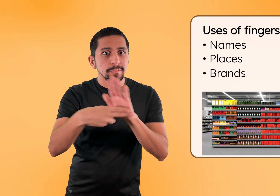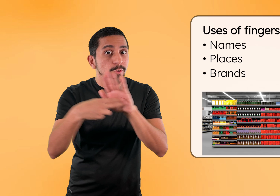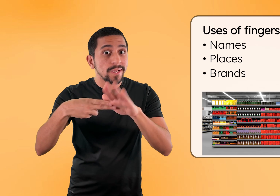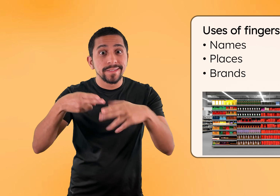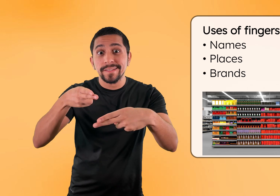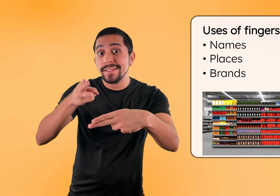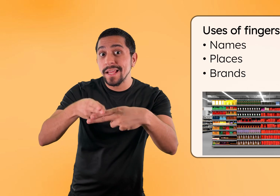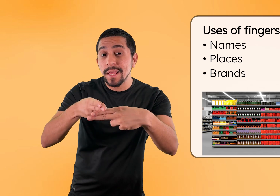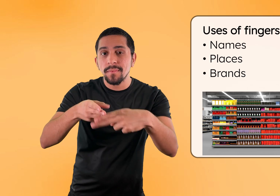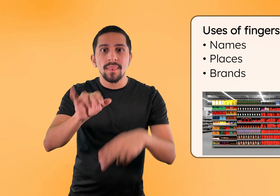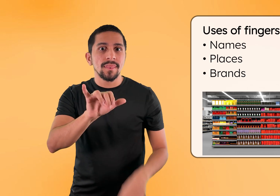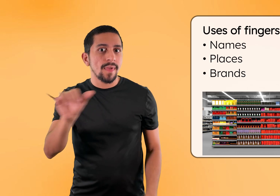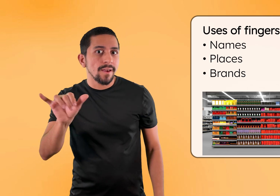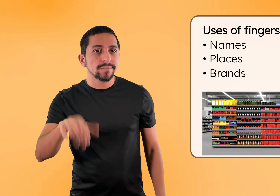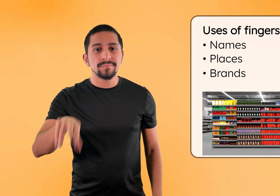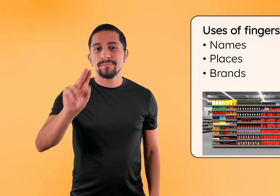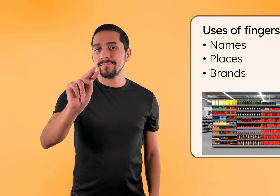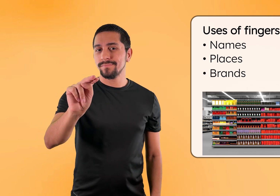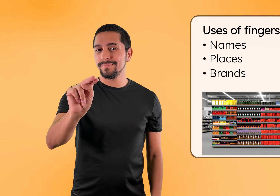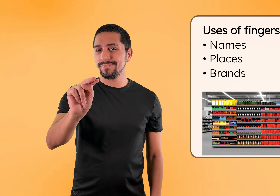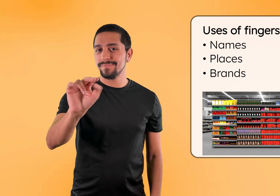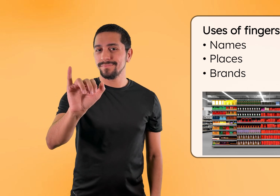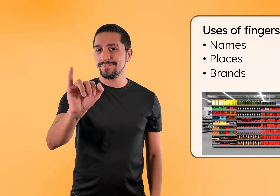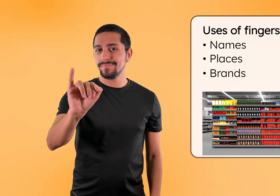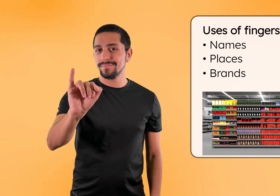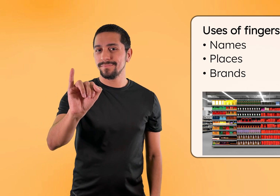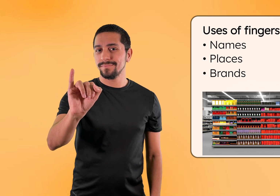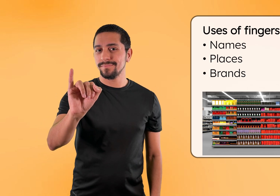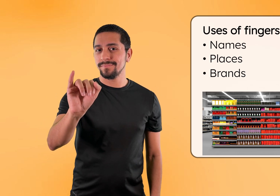Fingerspell brand names like Nike